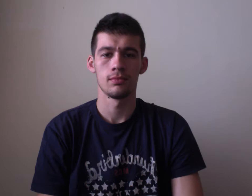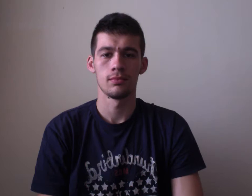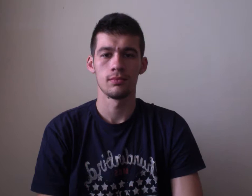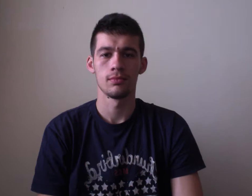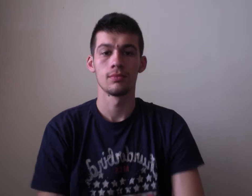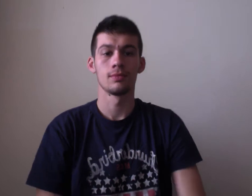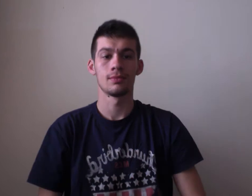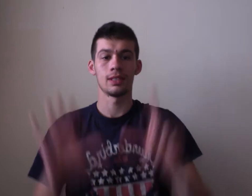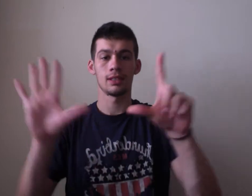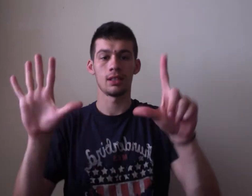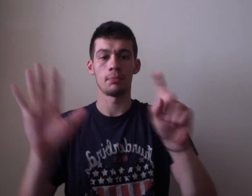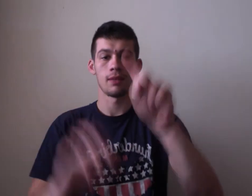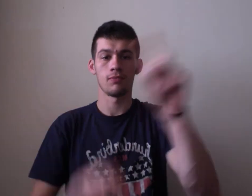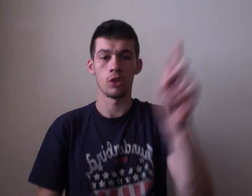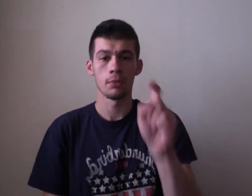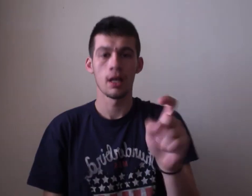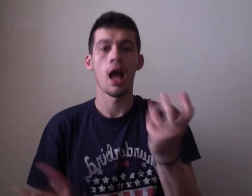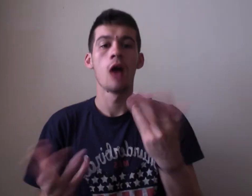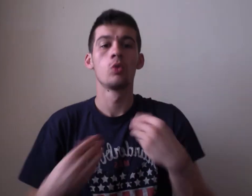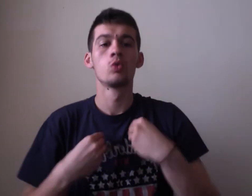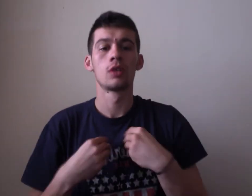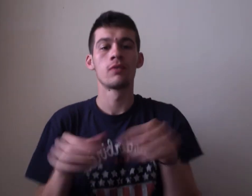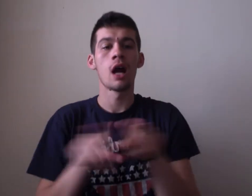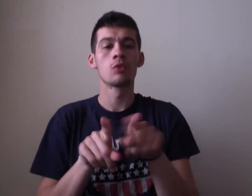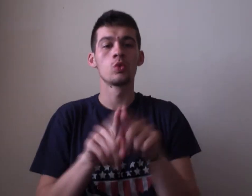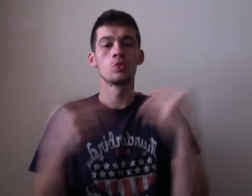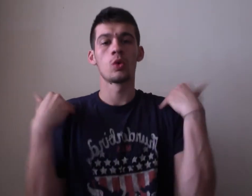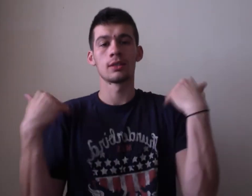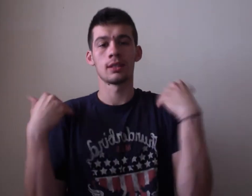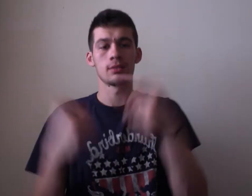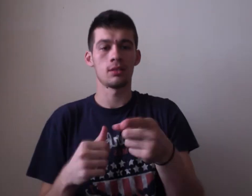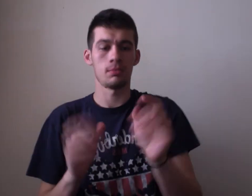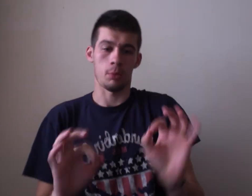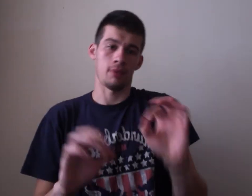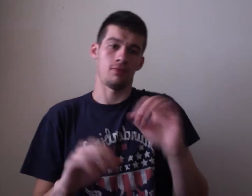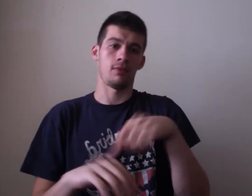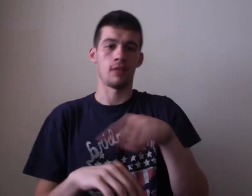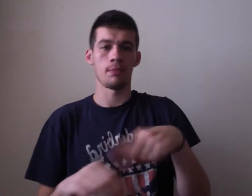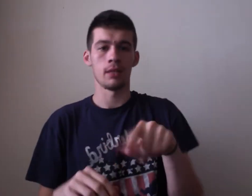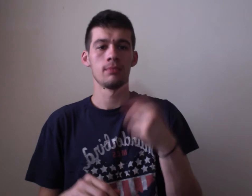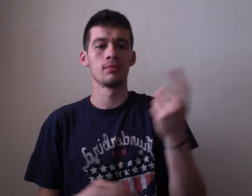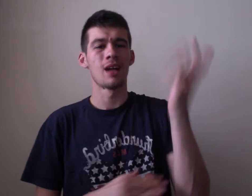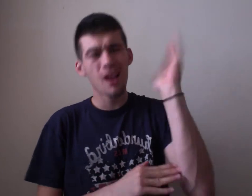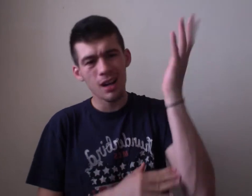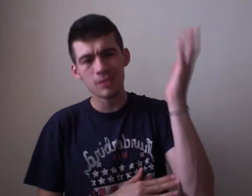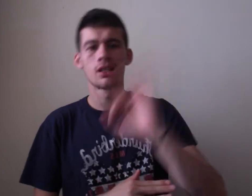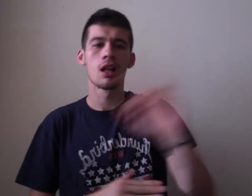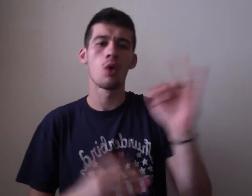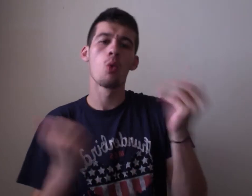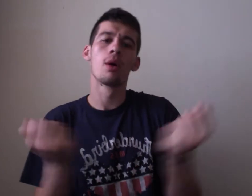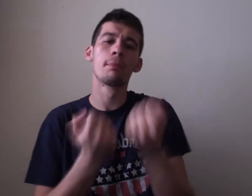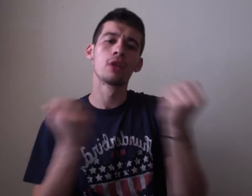Great job on the chassis, but the bottom line is on $2,000 of a button. So I need to figure out a way that it doesn't come out of the button on the bottom.